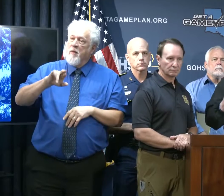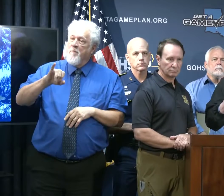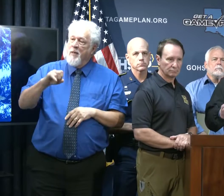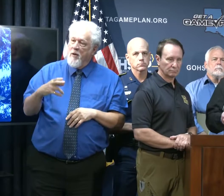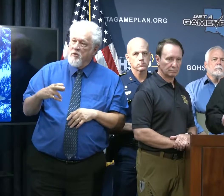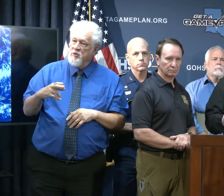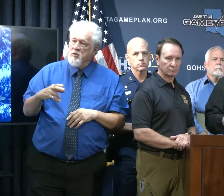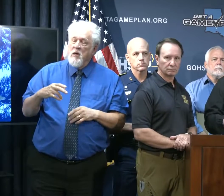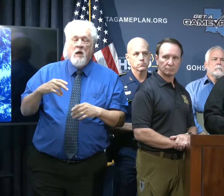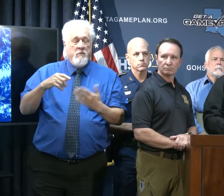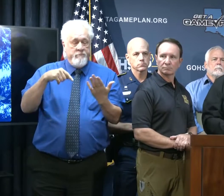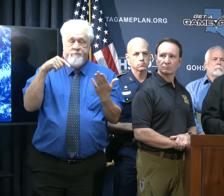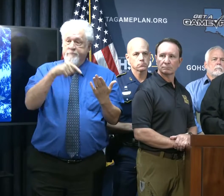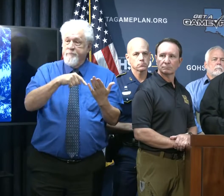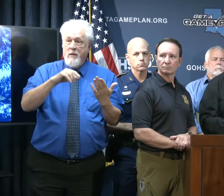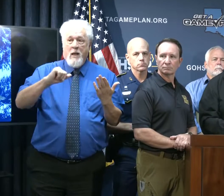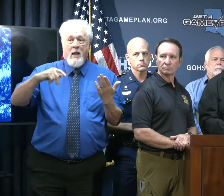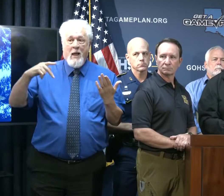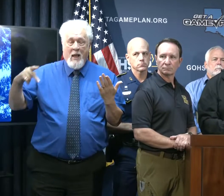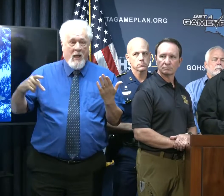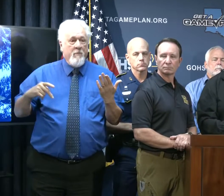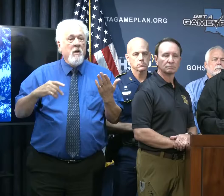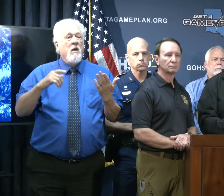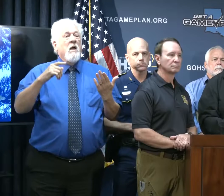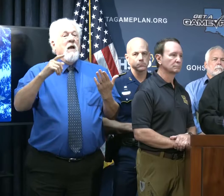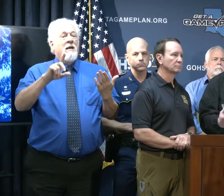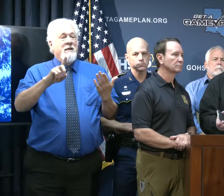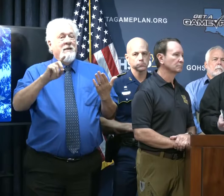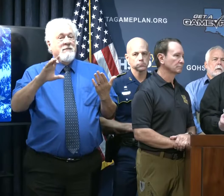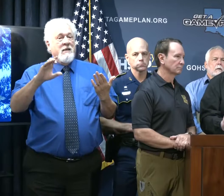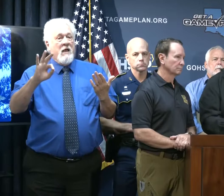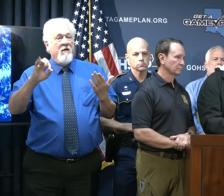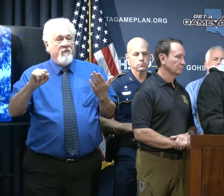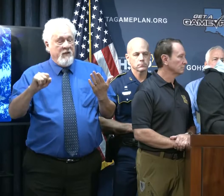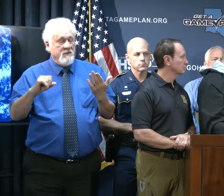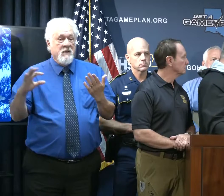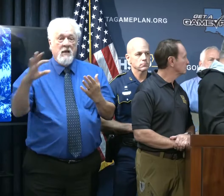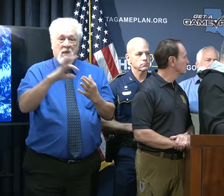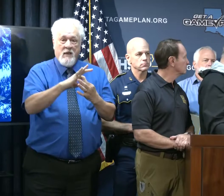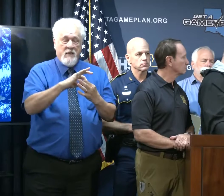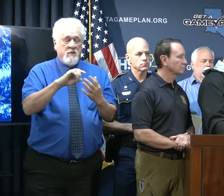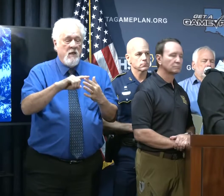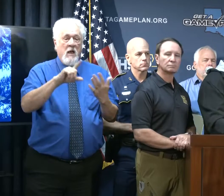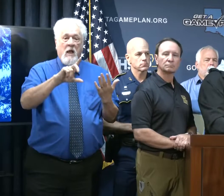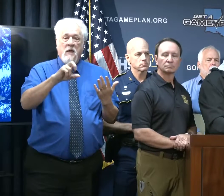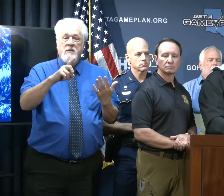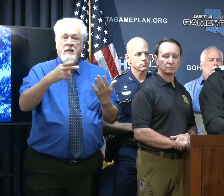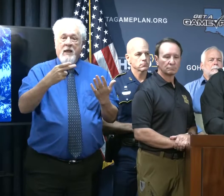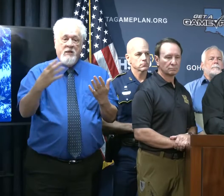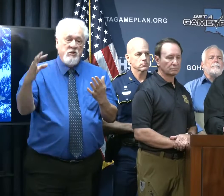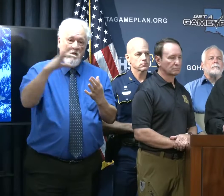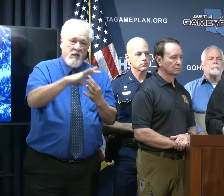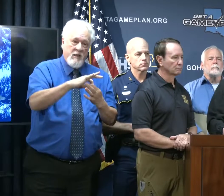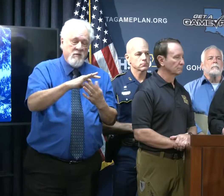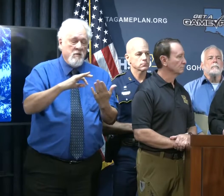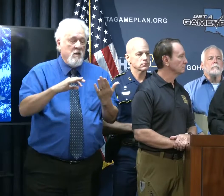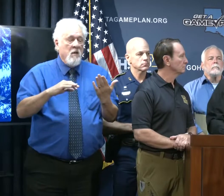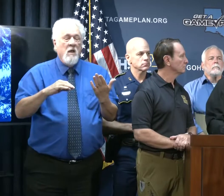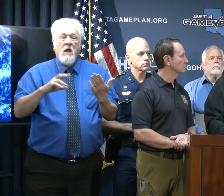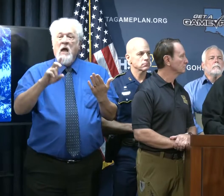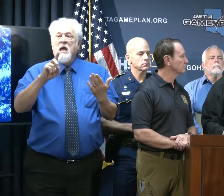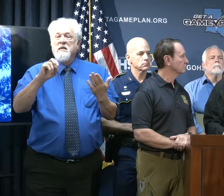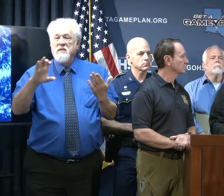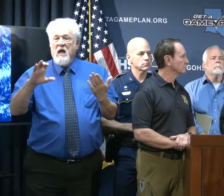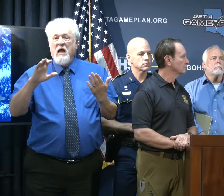on our app. It's all listed on there as an element of DCFS is linked into that, as well as LDH. The doc's probably better to talk